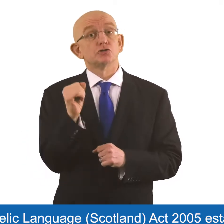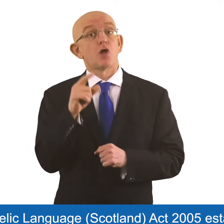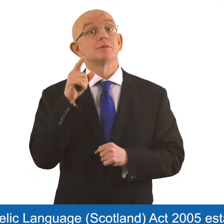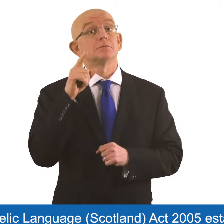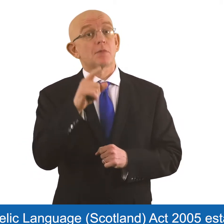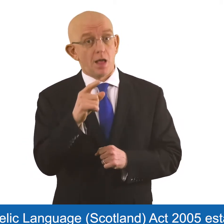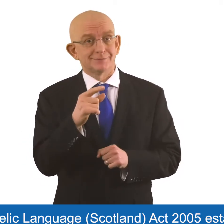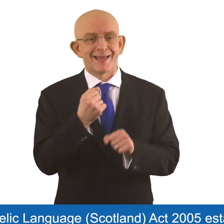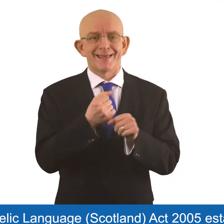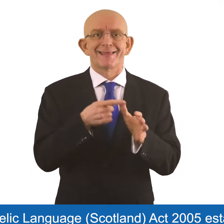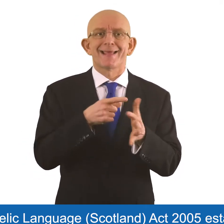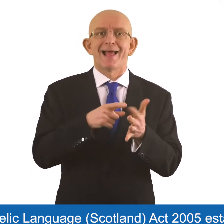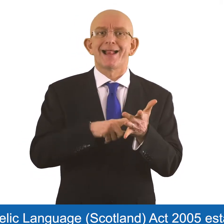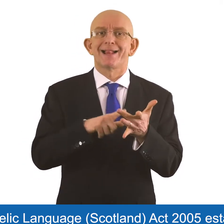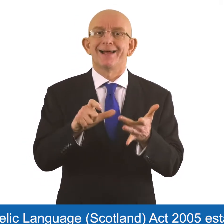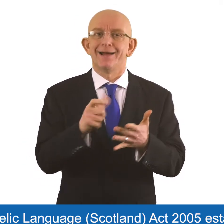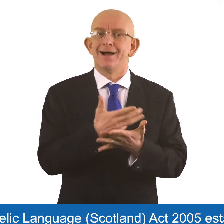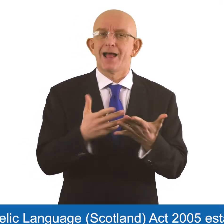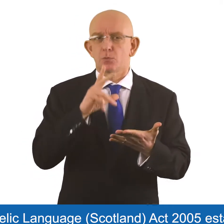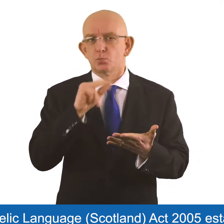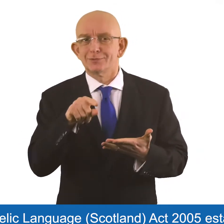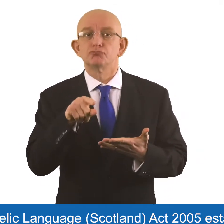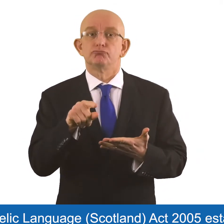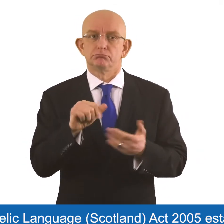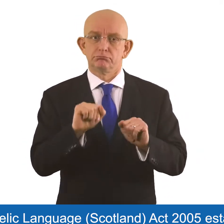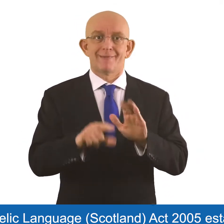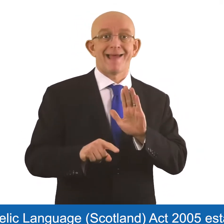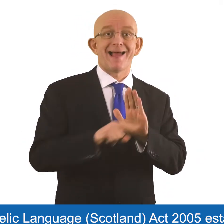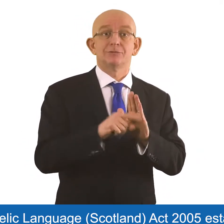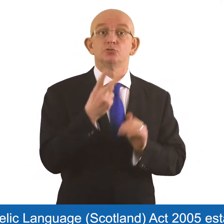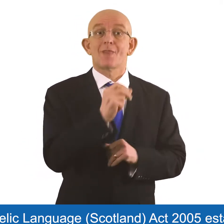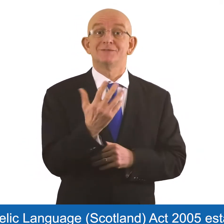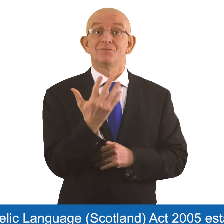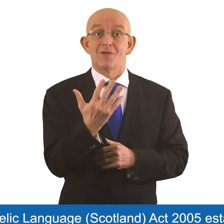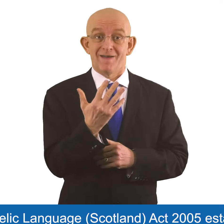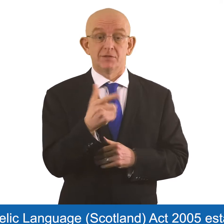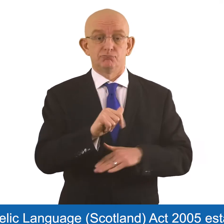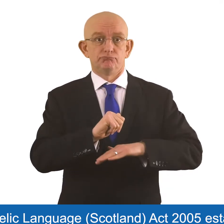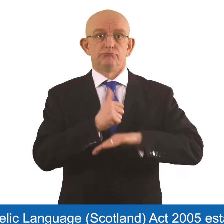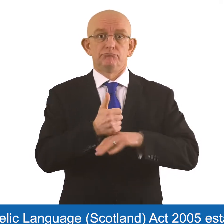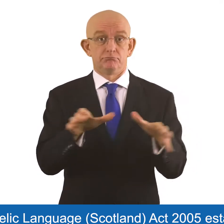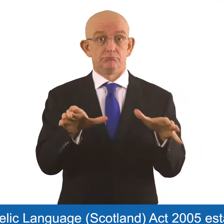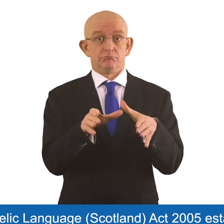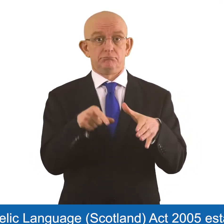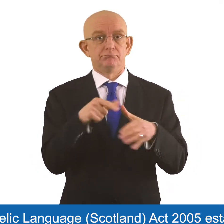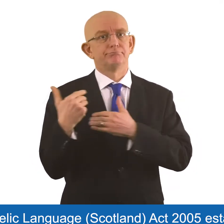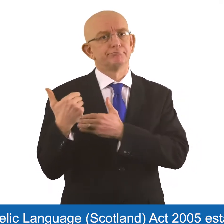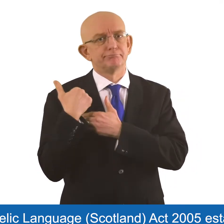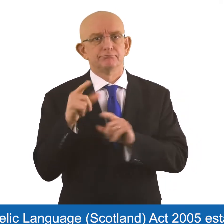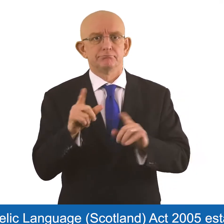The Gaelic language (open brackets, Scotland, close brackets, Act 2005)